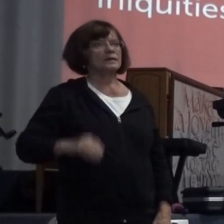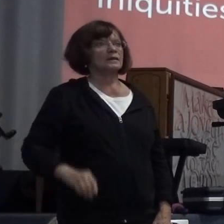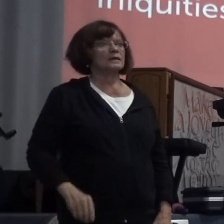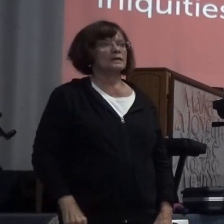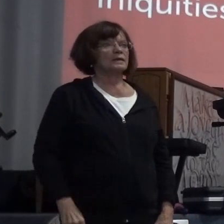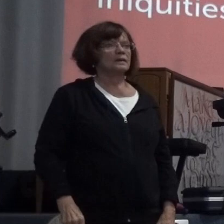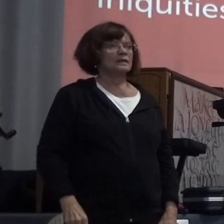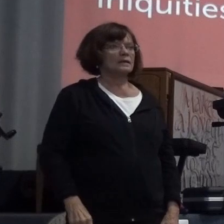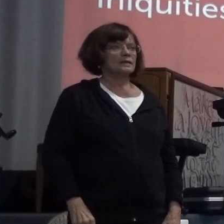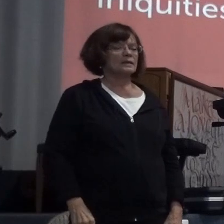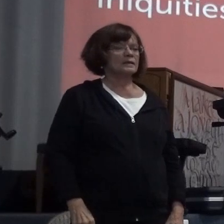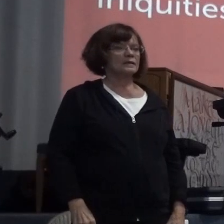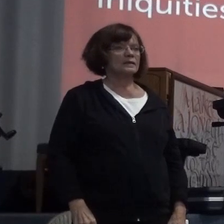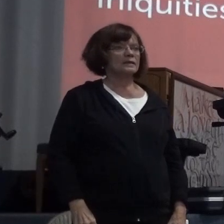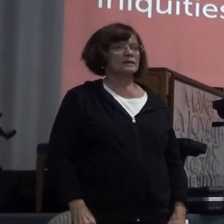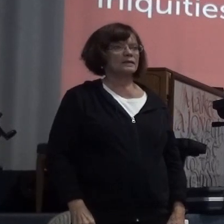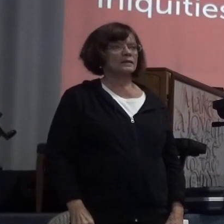along.